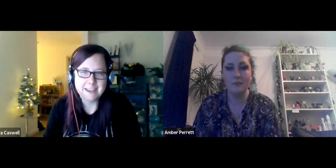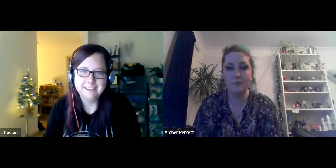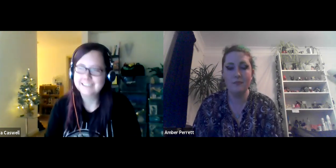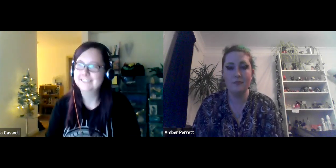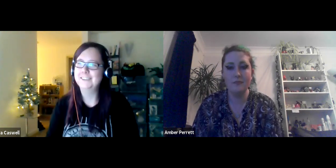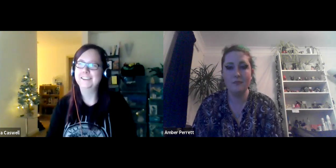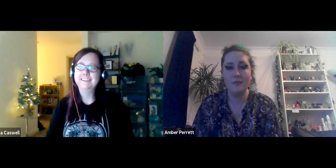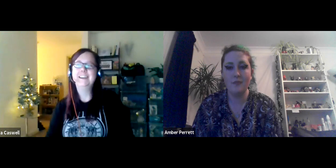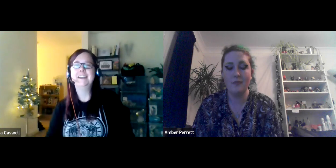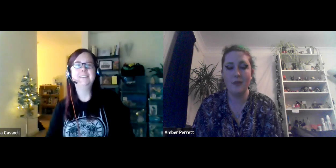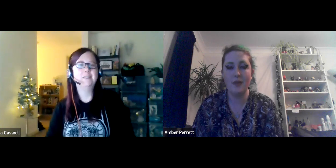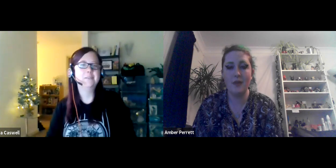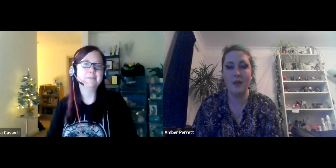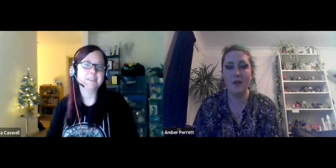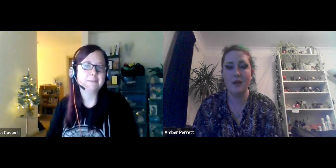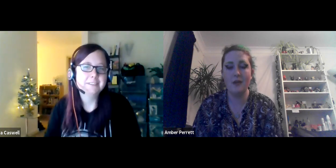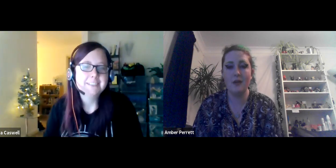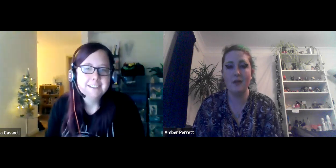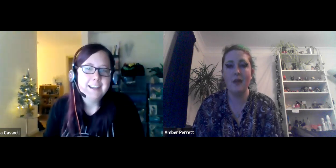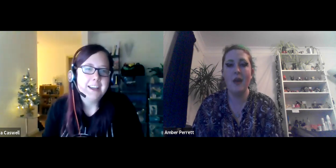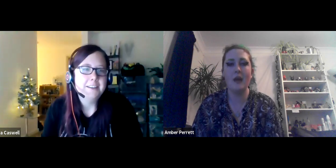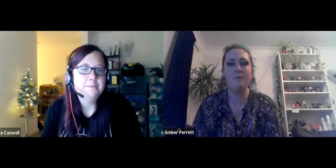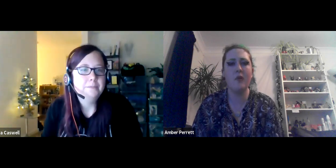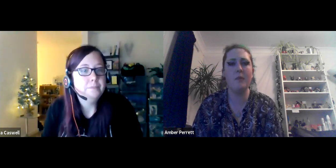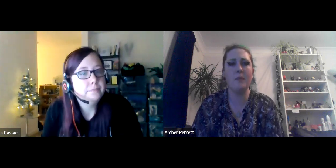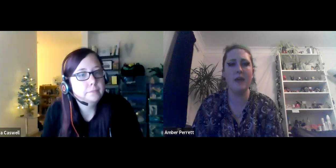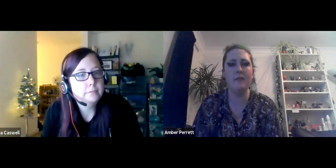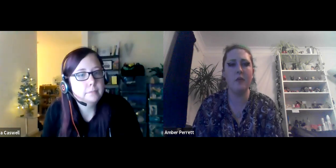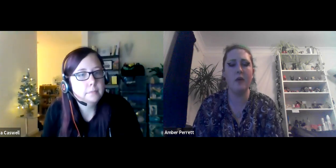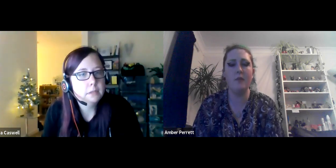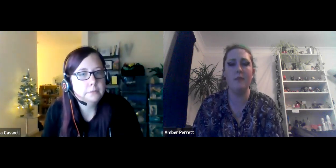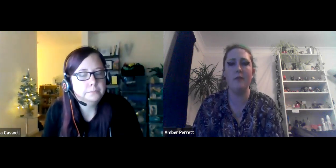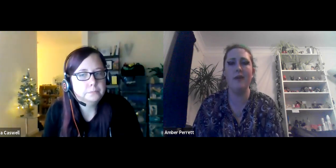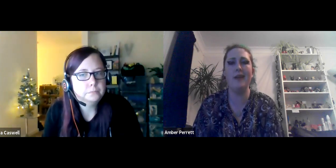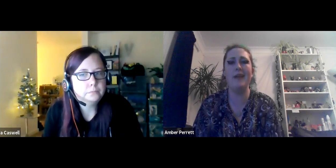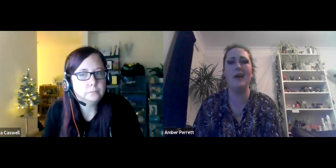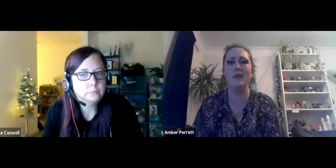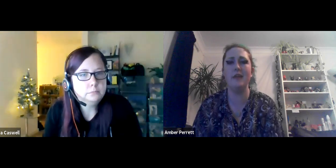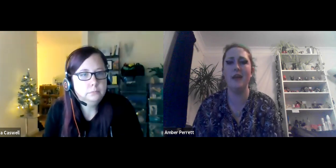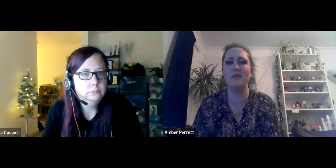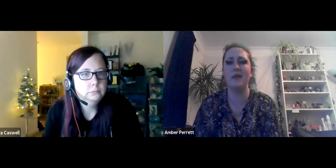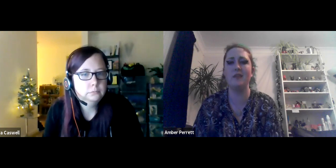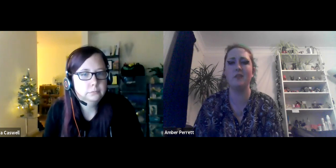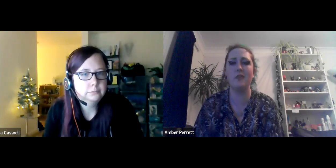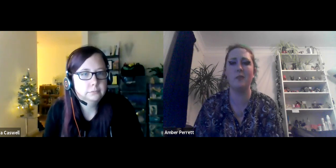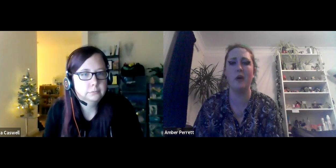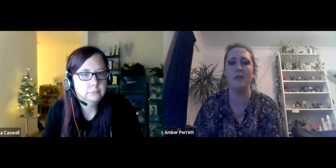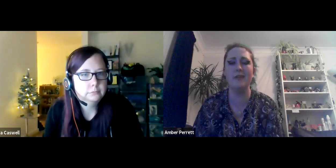prepared, but not always possible. and probably for if we alert you the next week's crossword, because I think